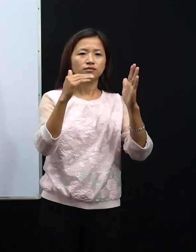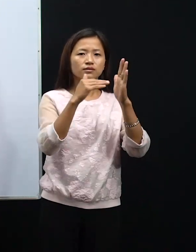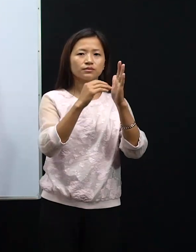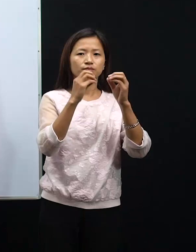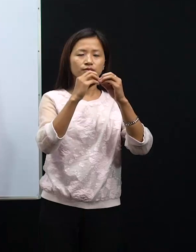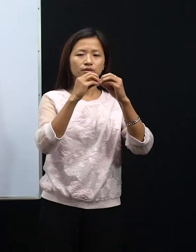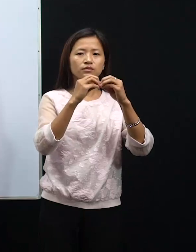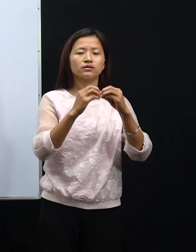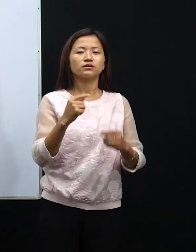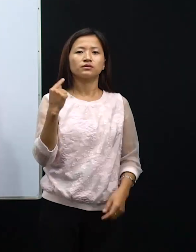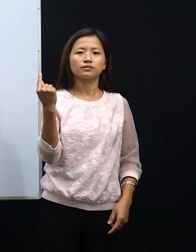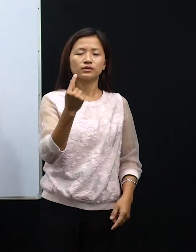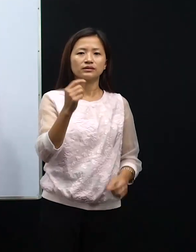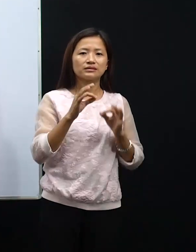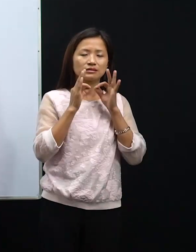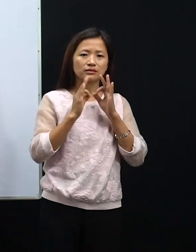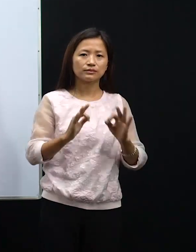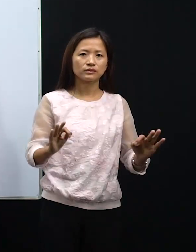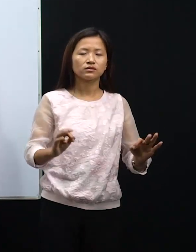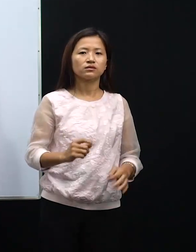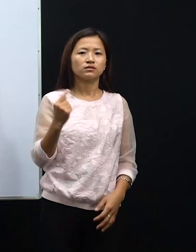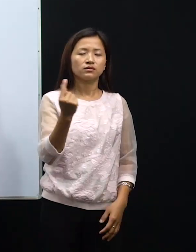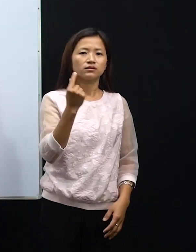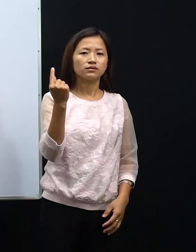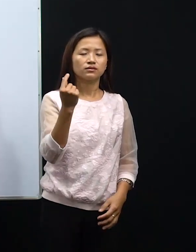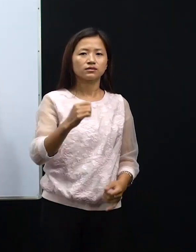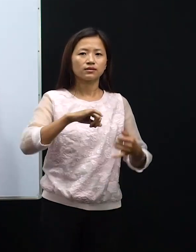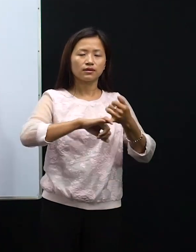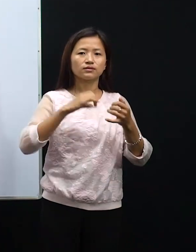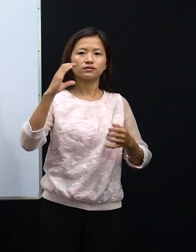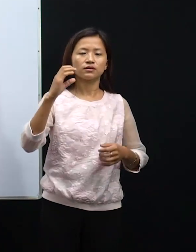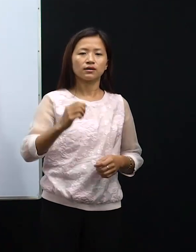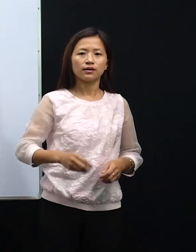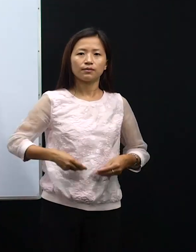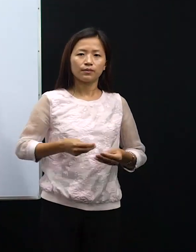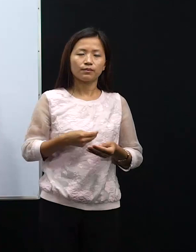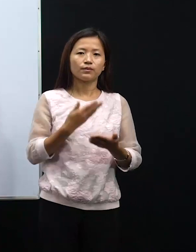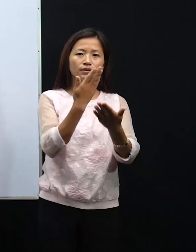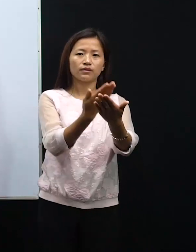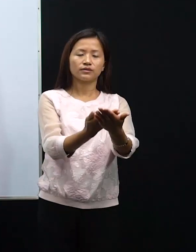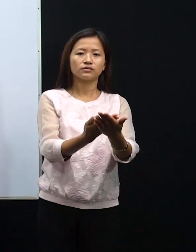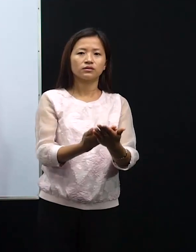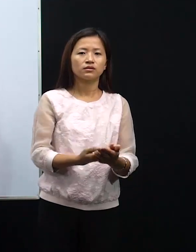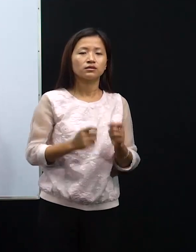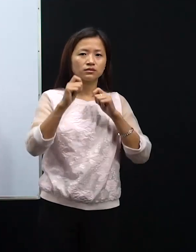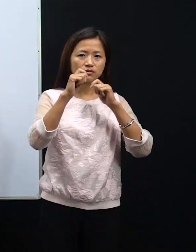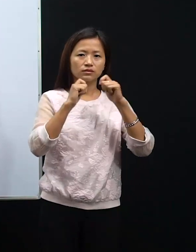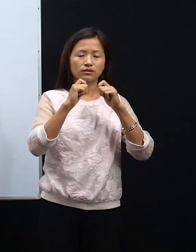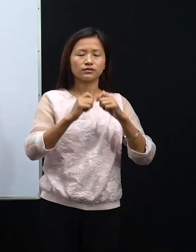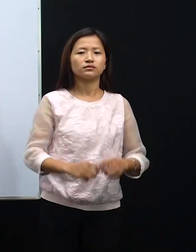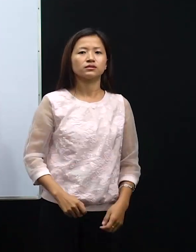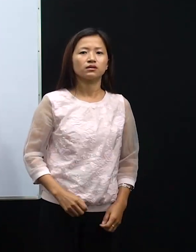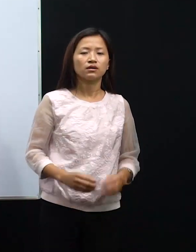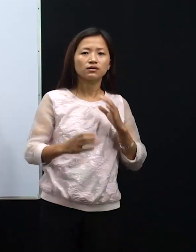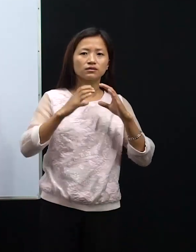is simply using symbols and signs and applying their operations. So we'll be discussing about this